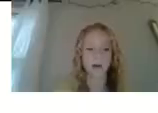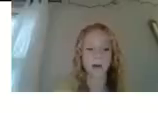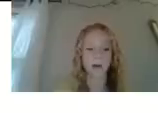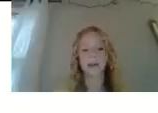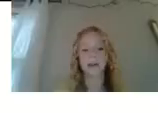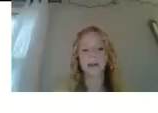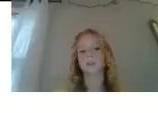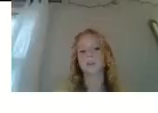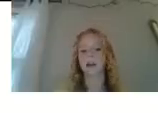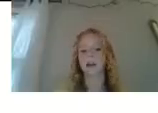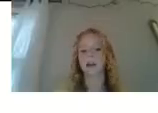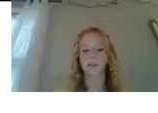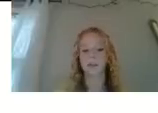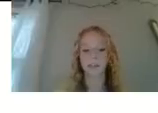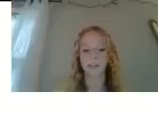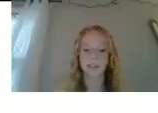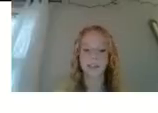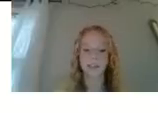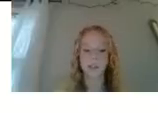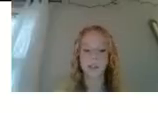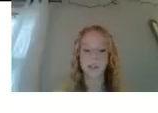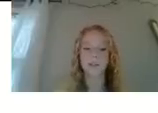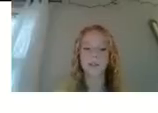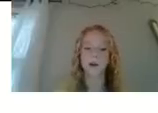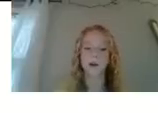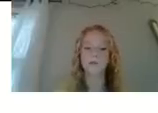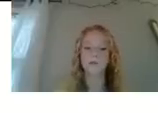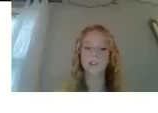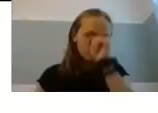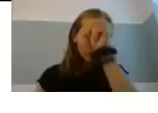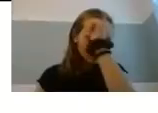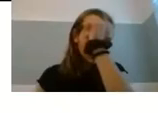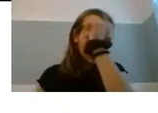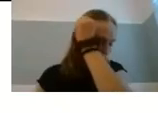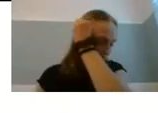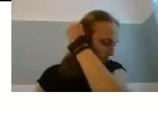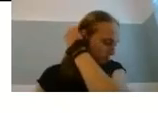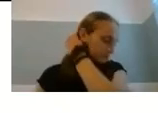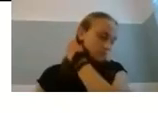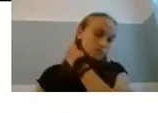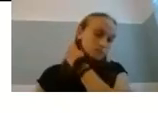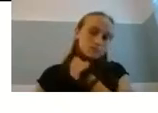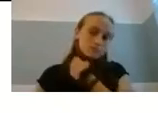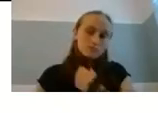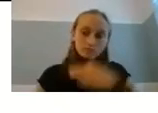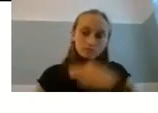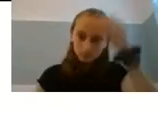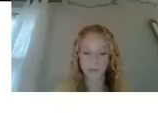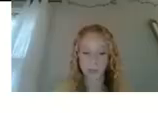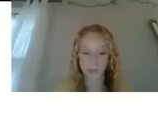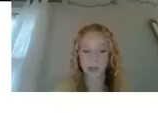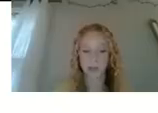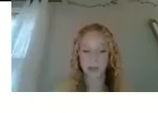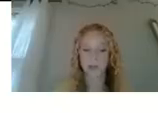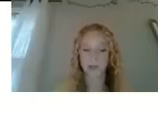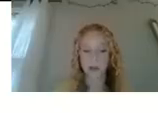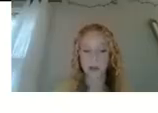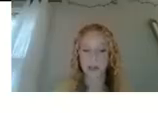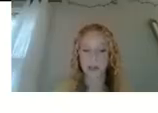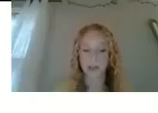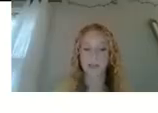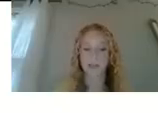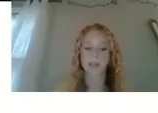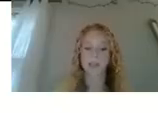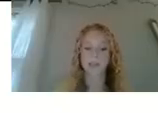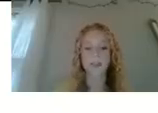and may teach very incorrect signs so if you want to respect the deaf culture you will make a conscious effort to learn their true language